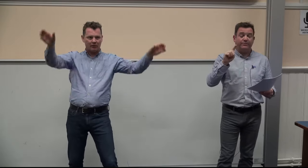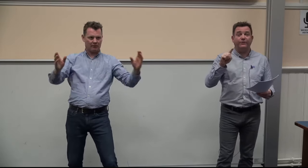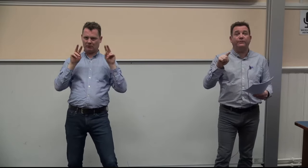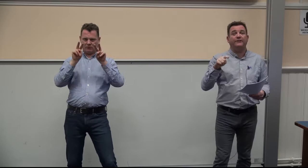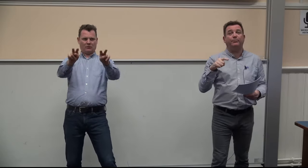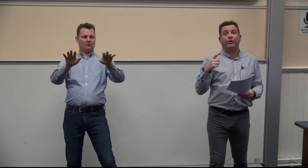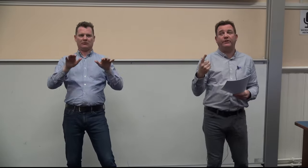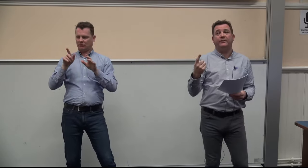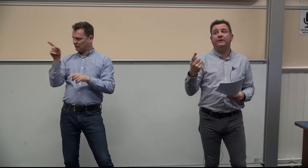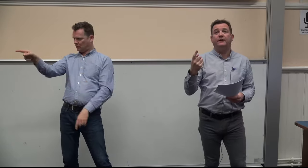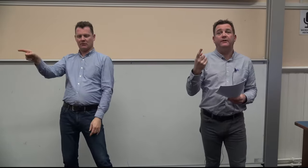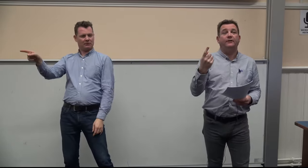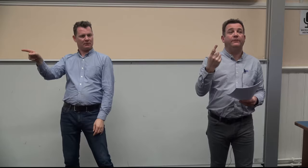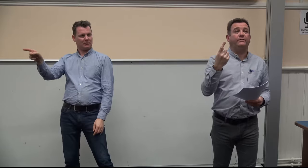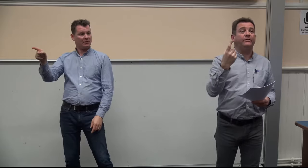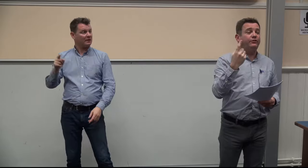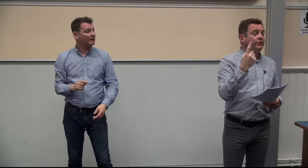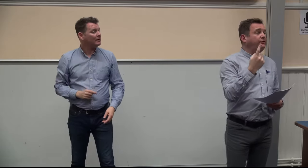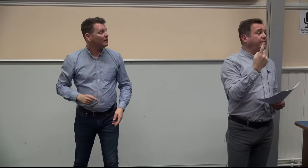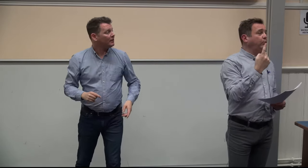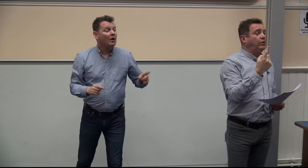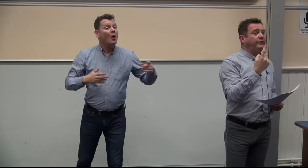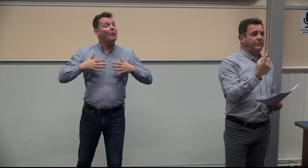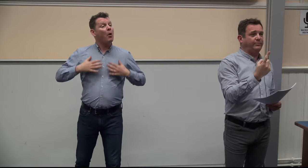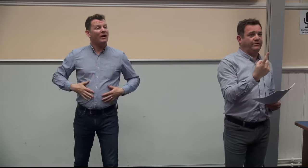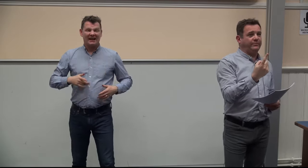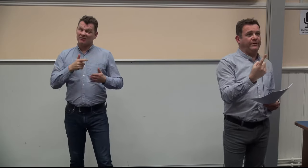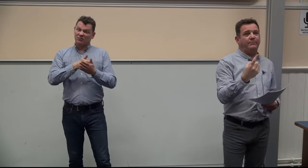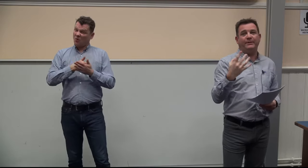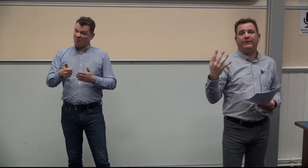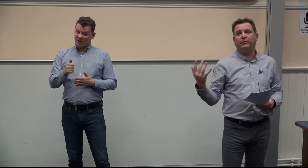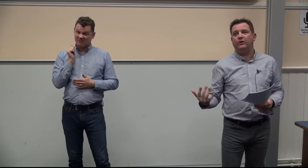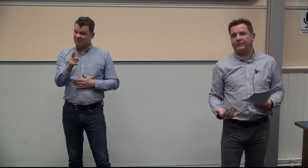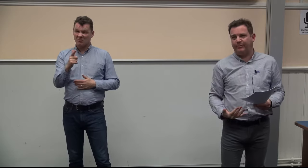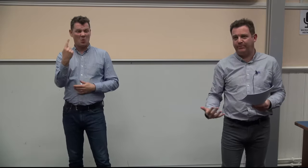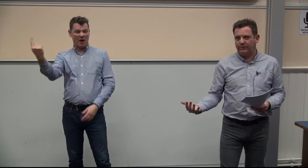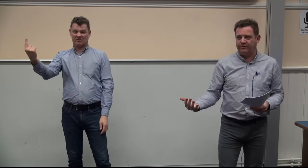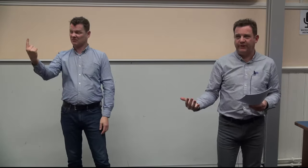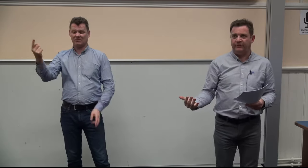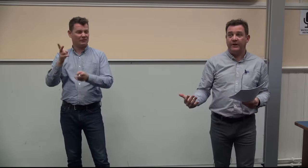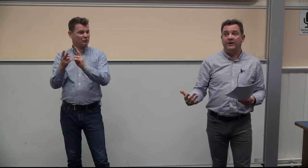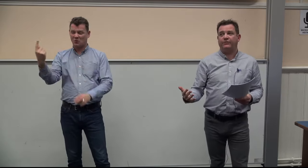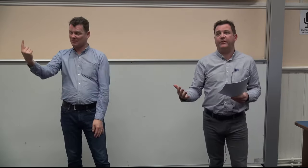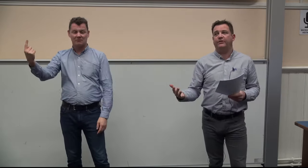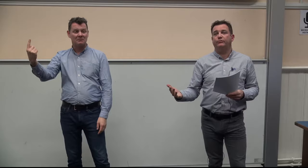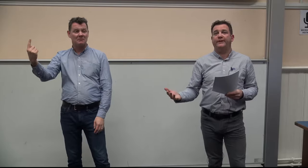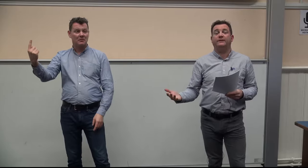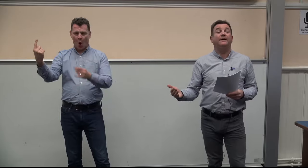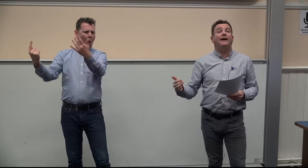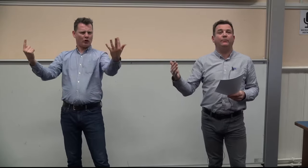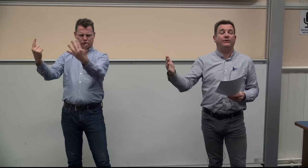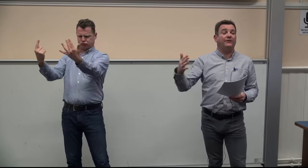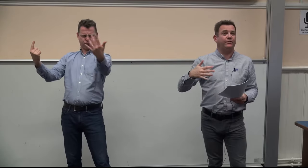In terms of using the body, there's usually one interpreter, but there may be lots of people on stage. So there's a